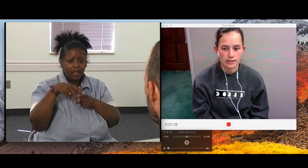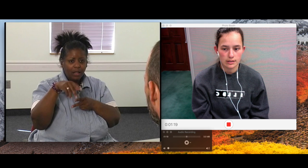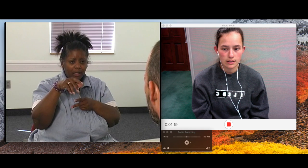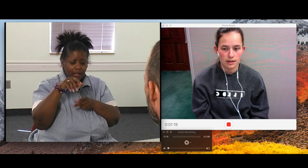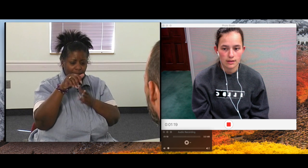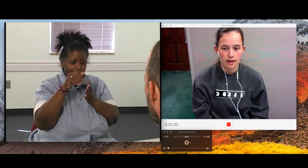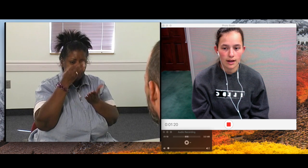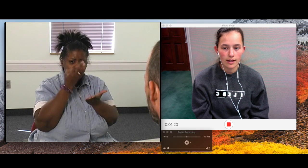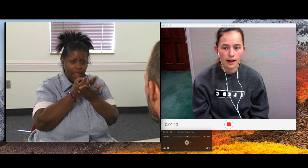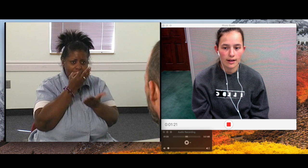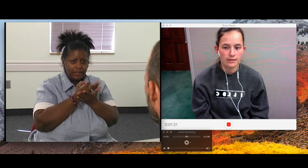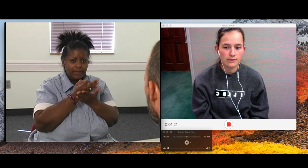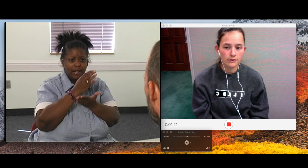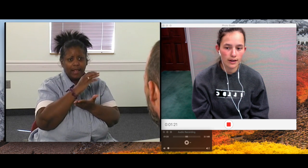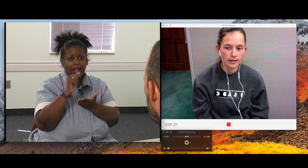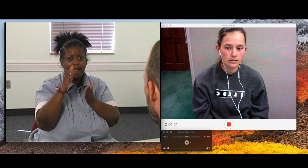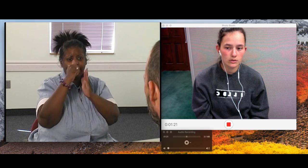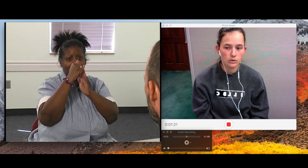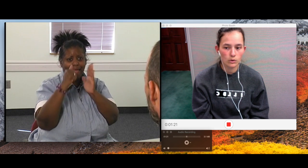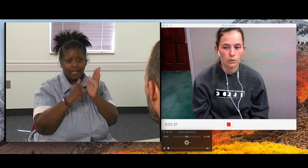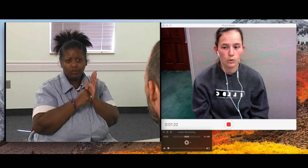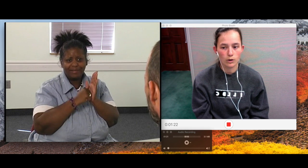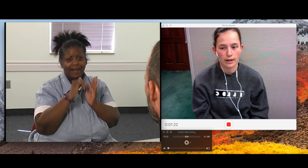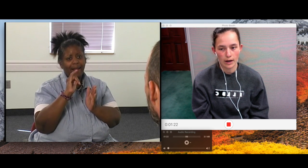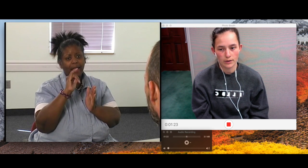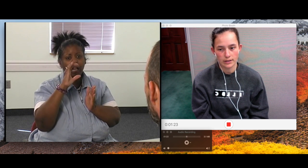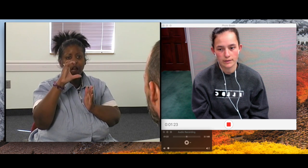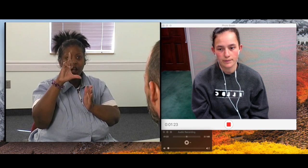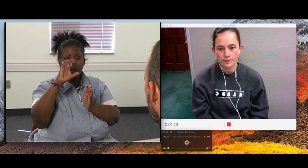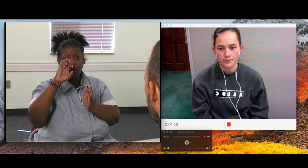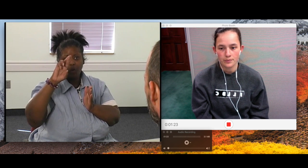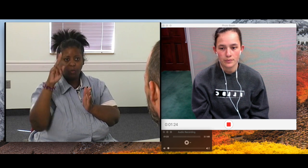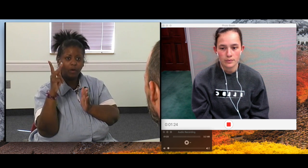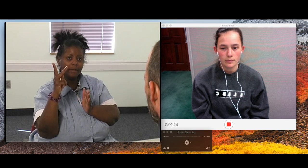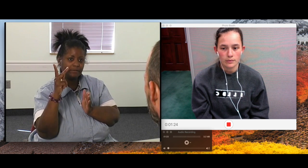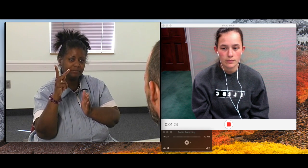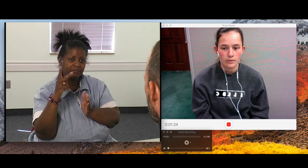kind of place that has finance or accounting.